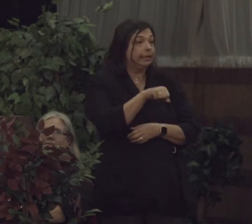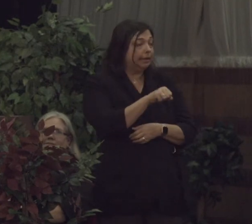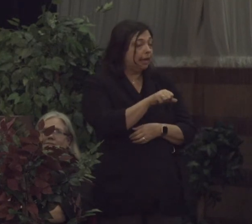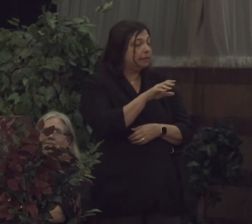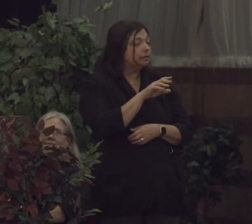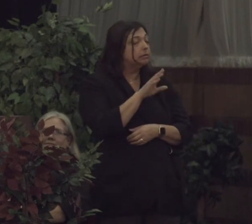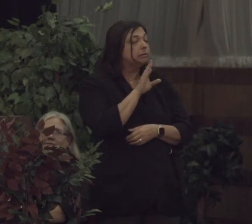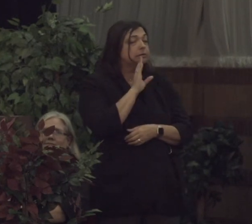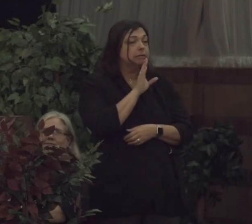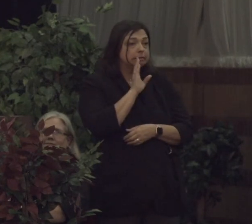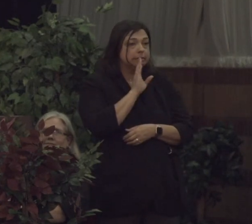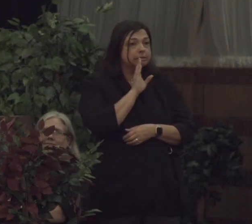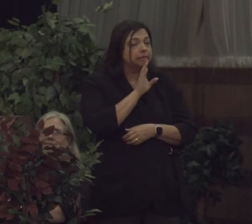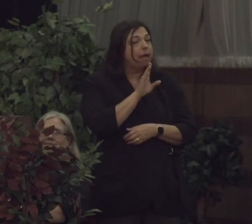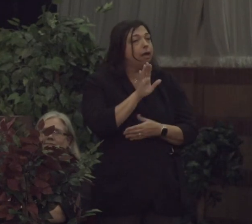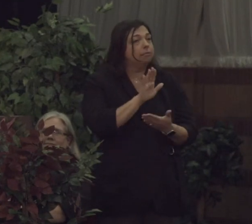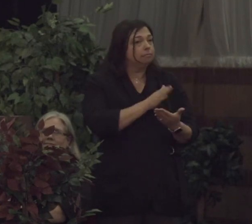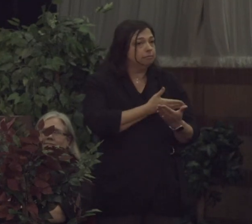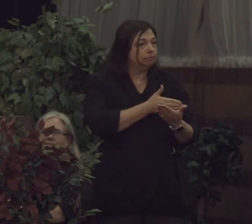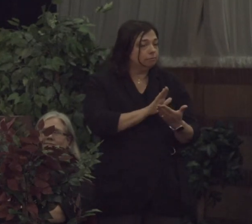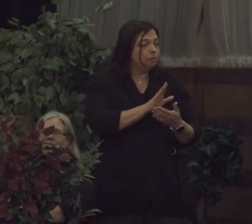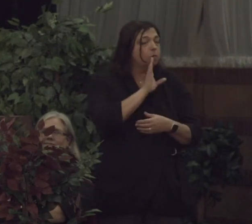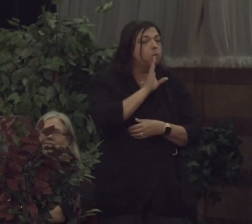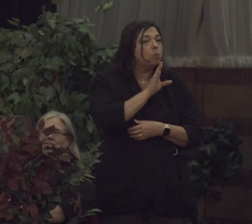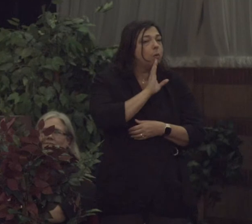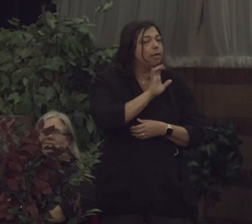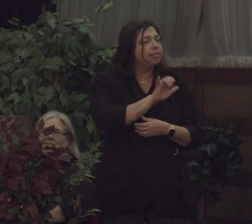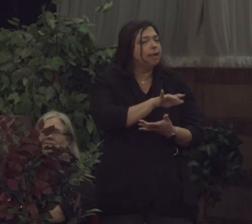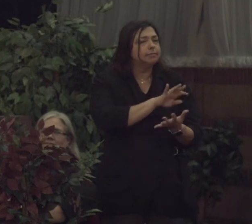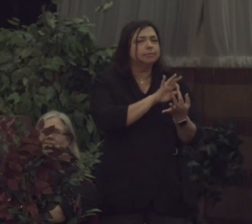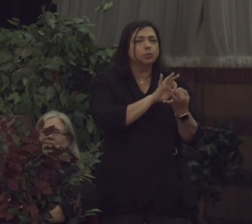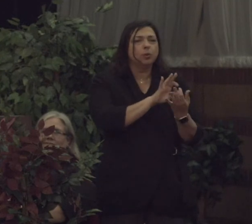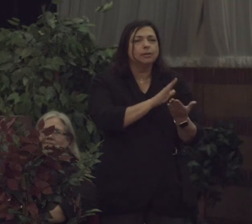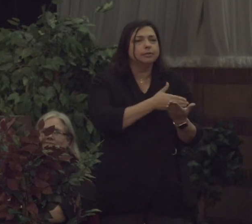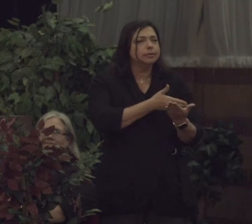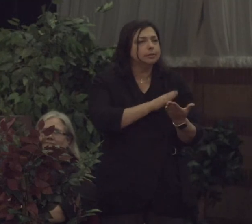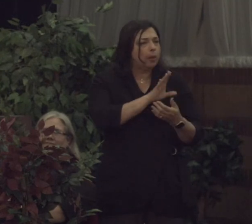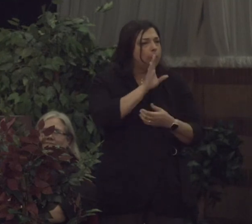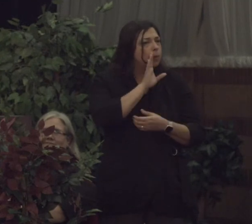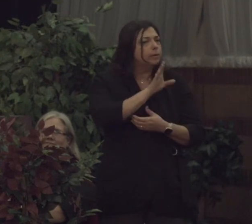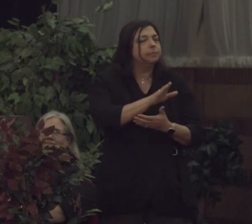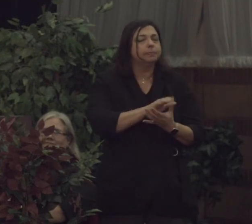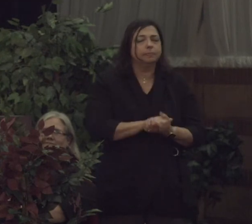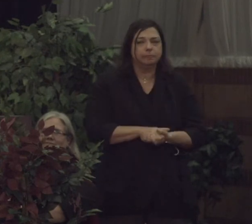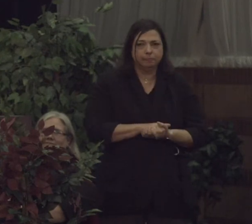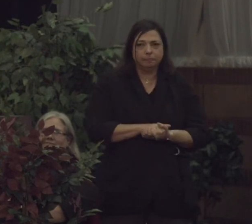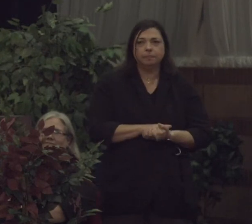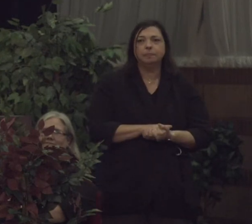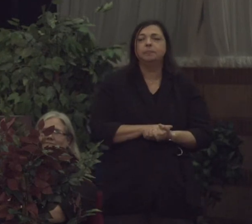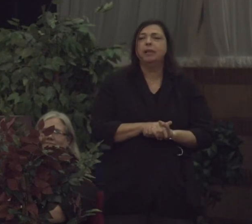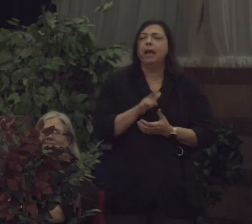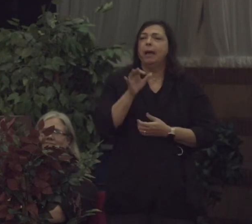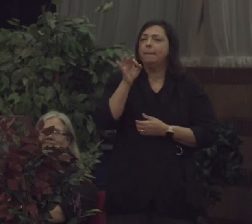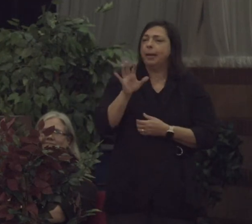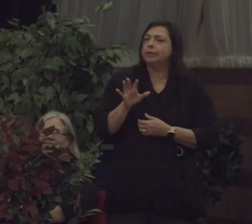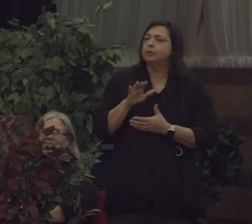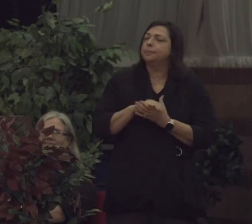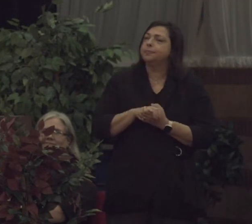Yes, ma'am. We'll certainly play Wind Beneath My Wings. That is a great song to play at your services. And Pastor